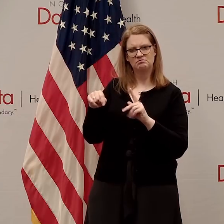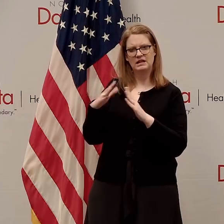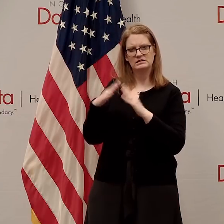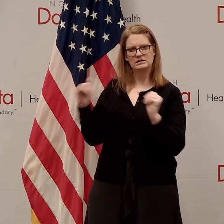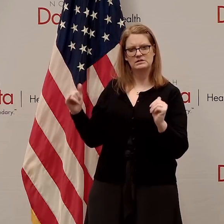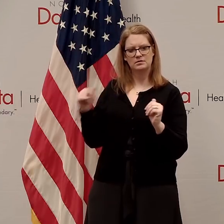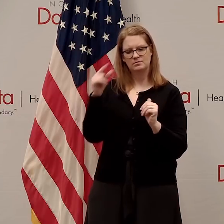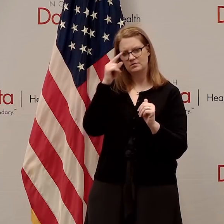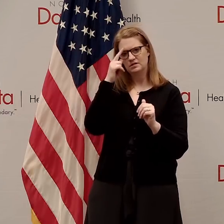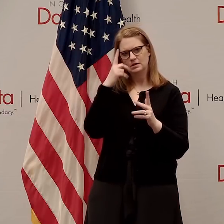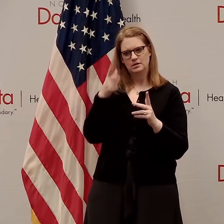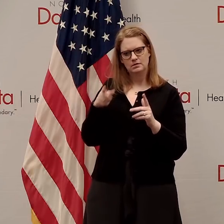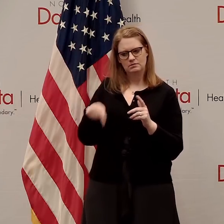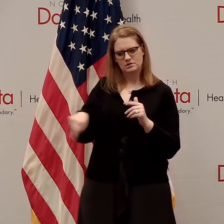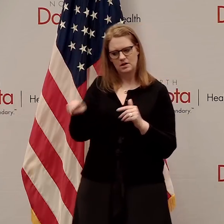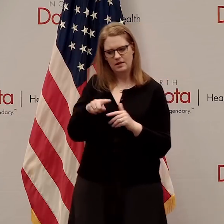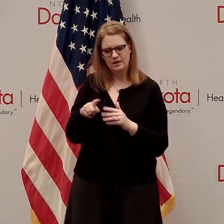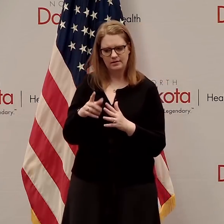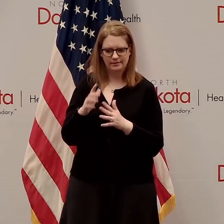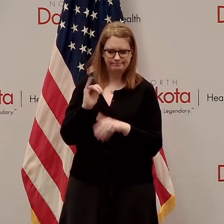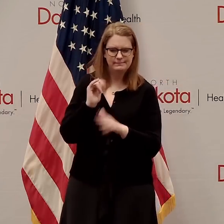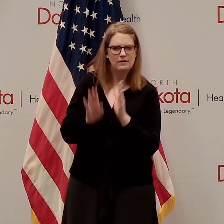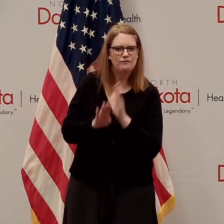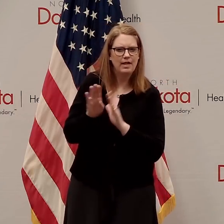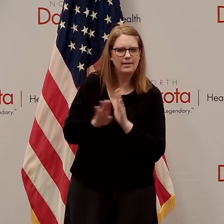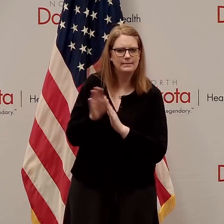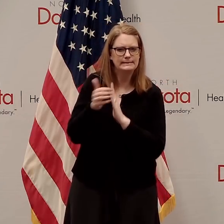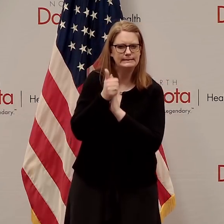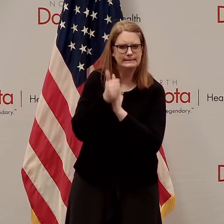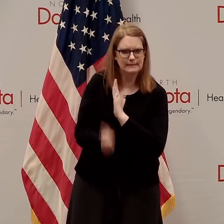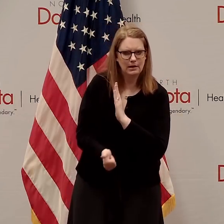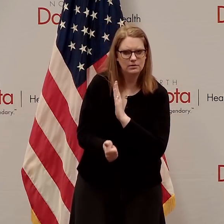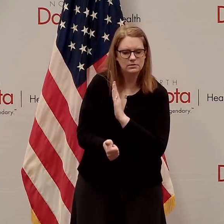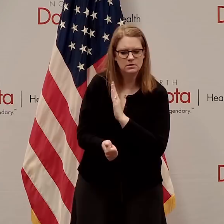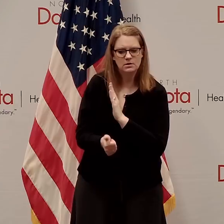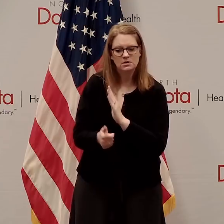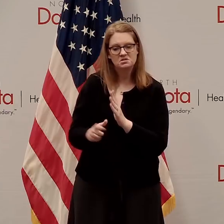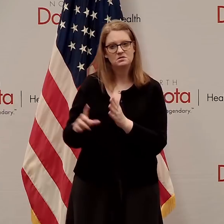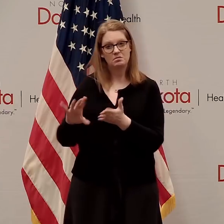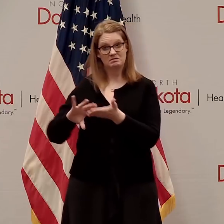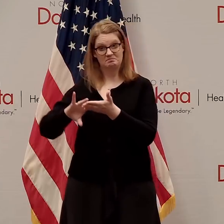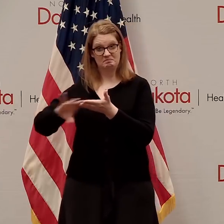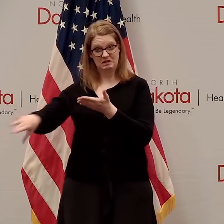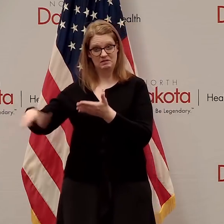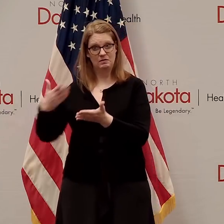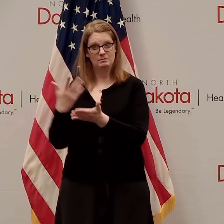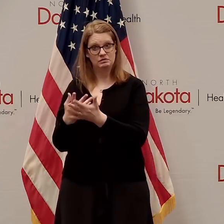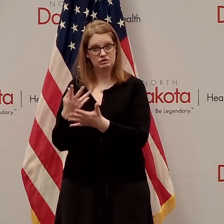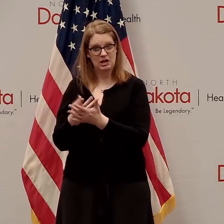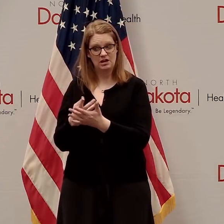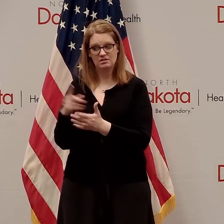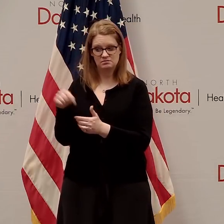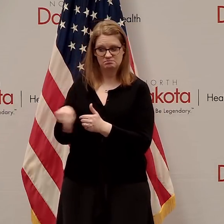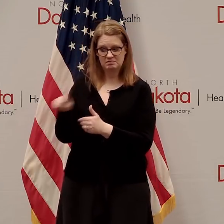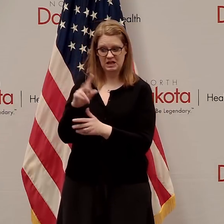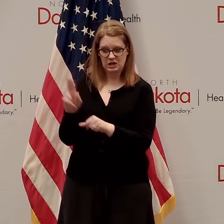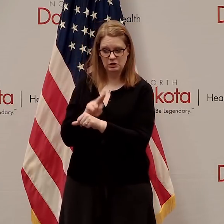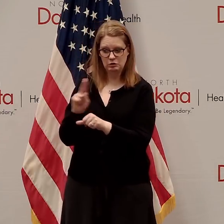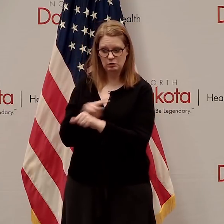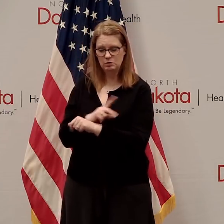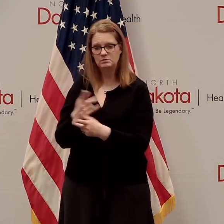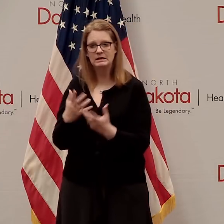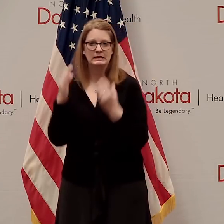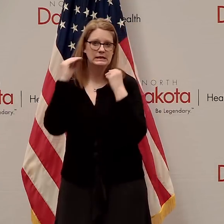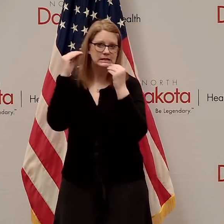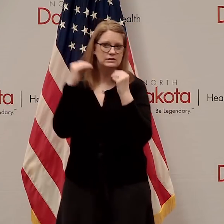into positions that cultivate skill sets that can be used upon release. It helps them generate wages, teaches valuable life lessons as they prepare